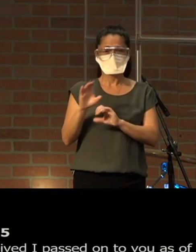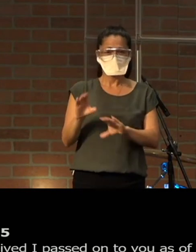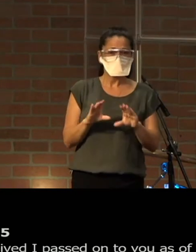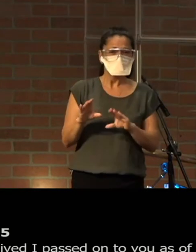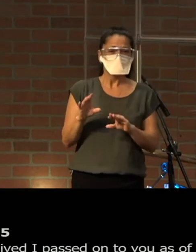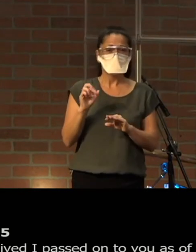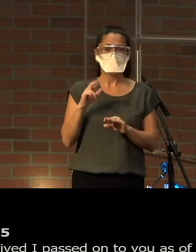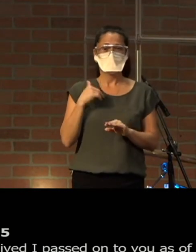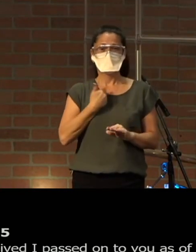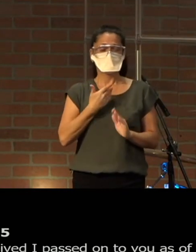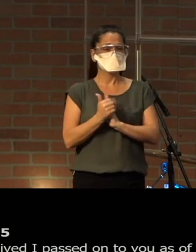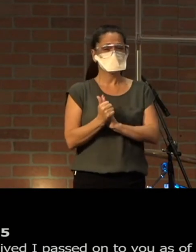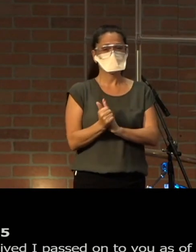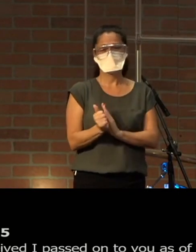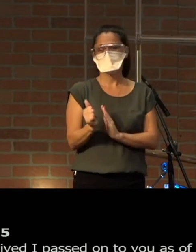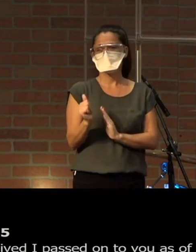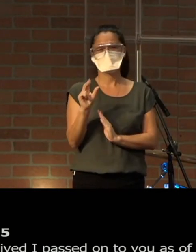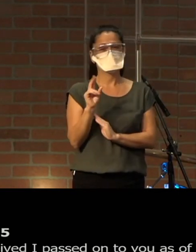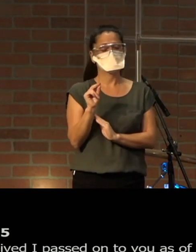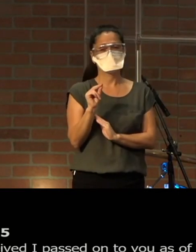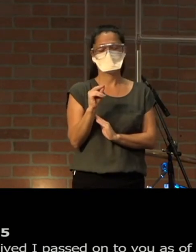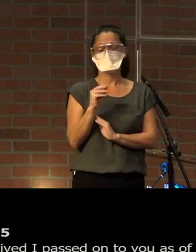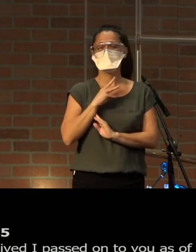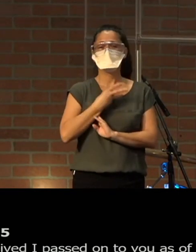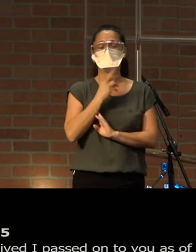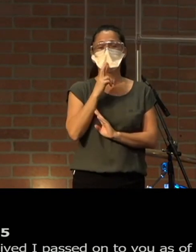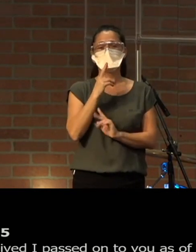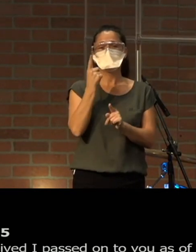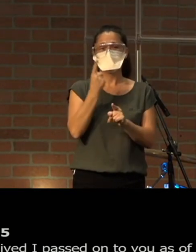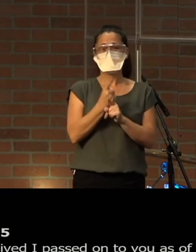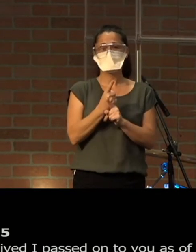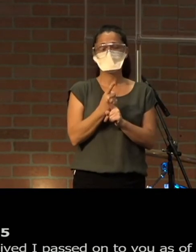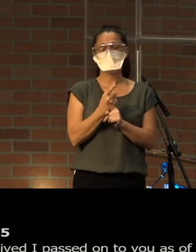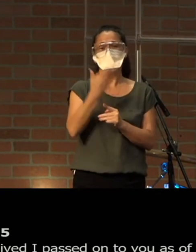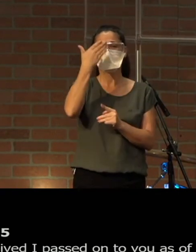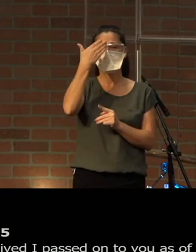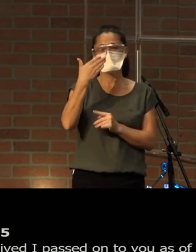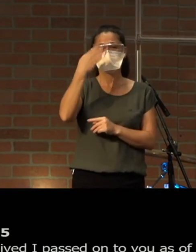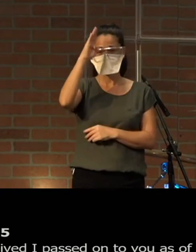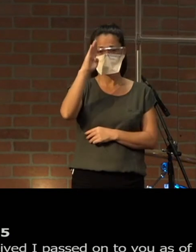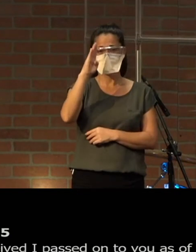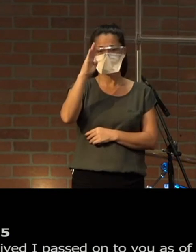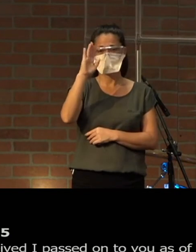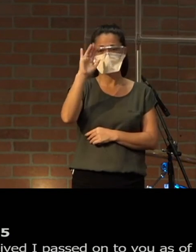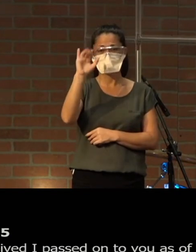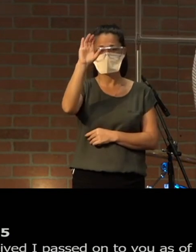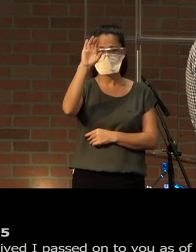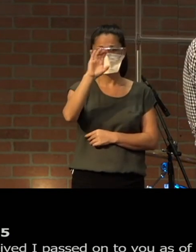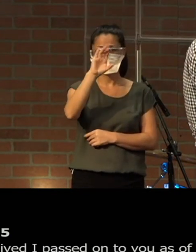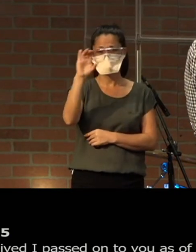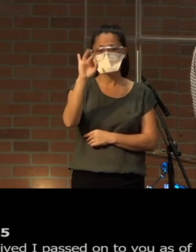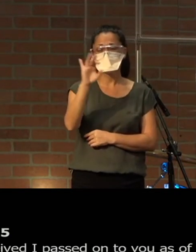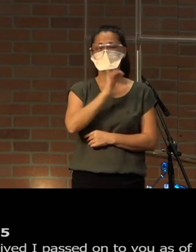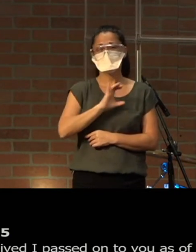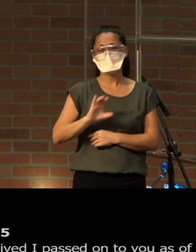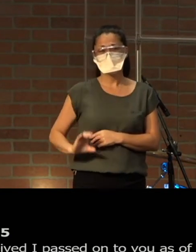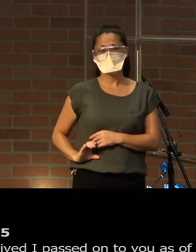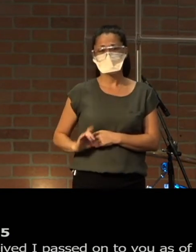our skill. We are justified before God by the cross of